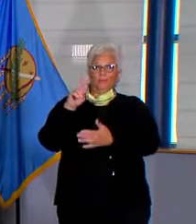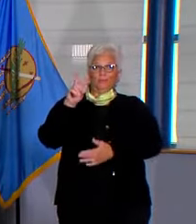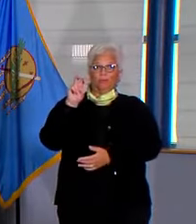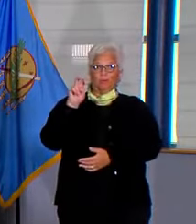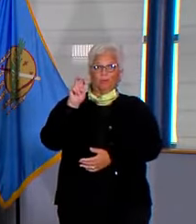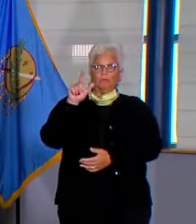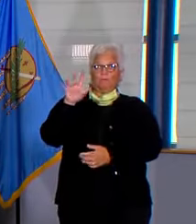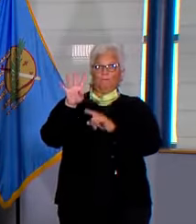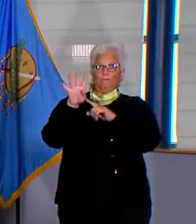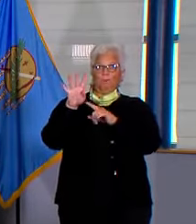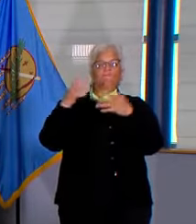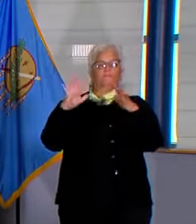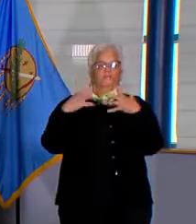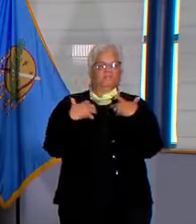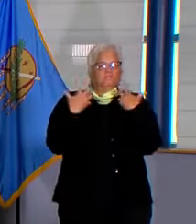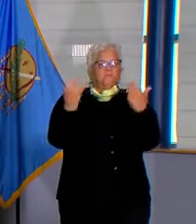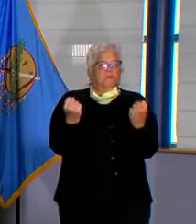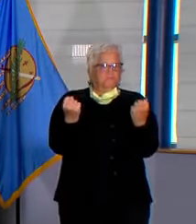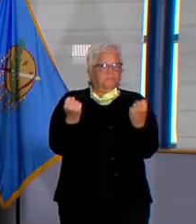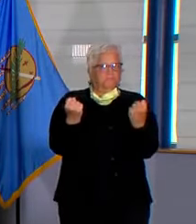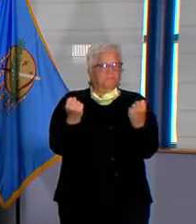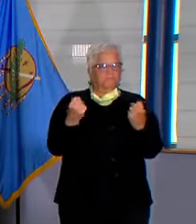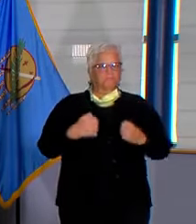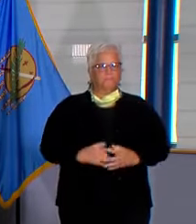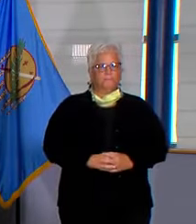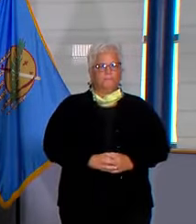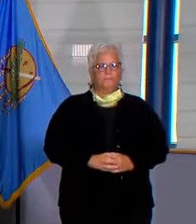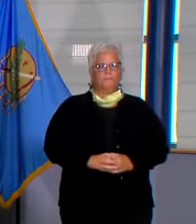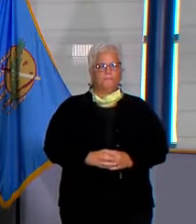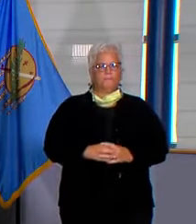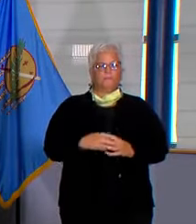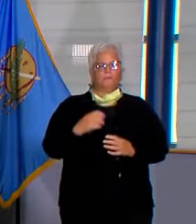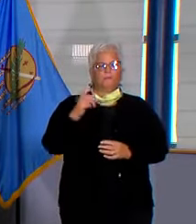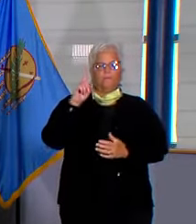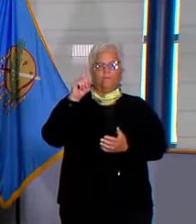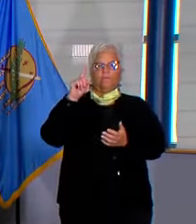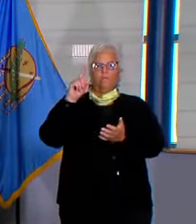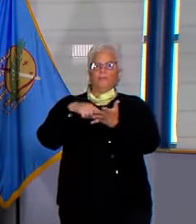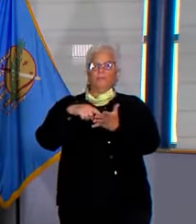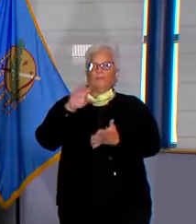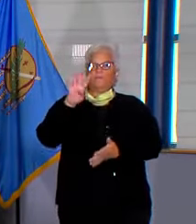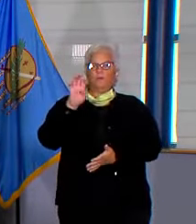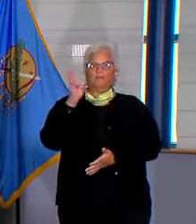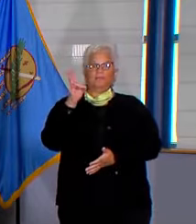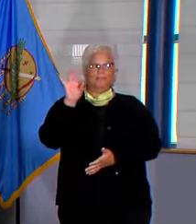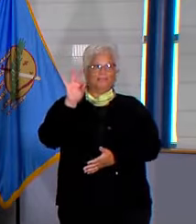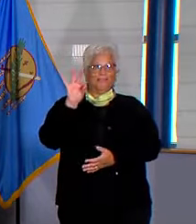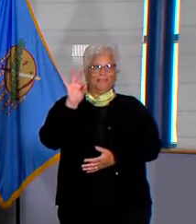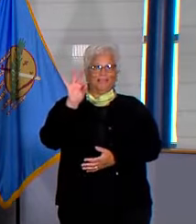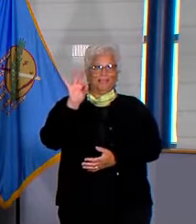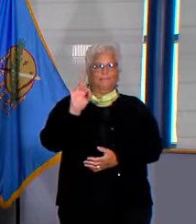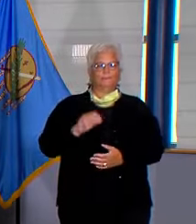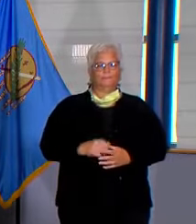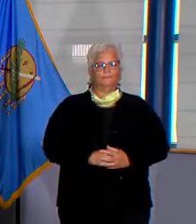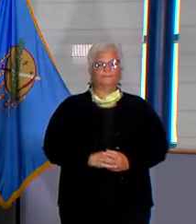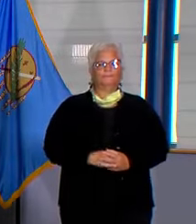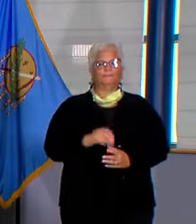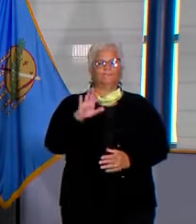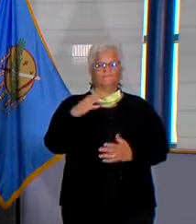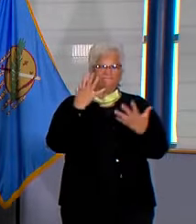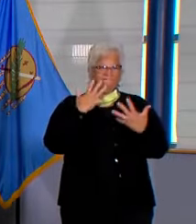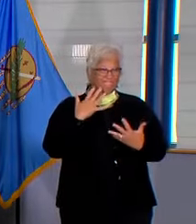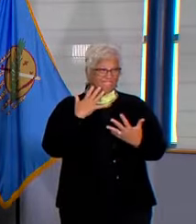there are currently 1,479 confirmed active cases of COVID-19 here in Tulsa County. The sad news that we get to